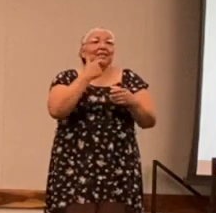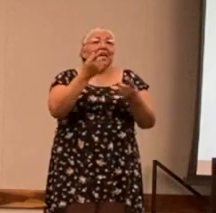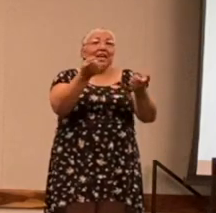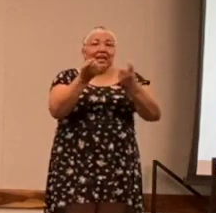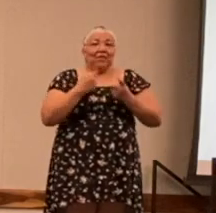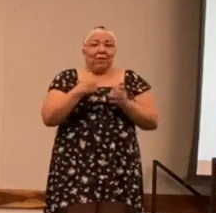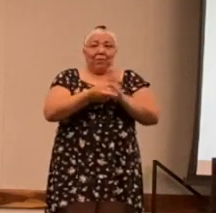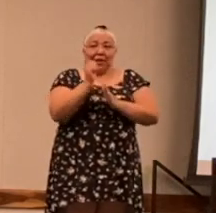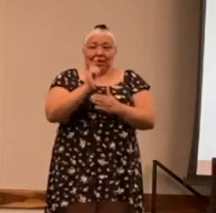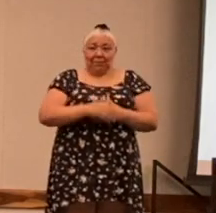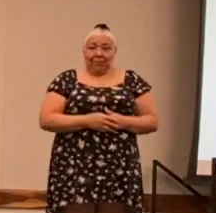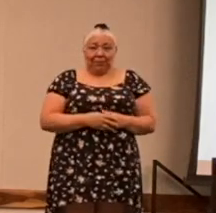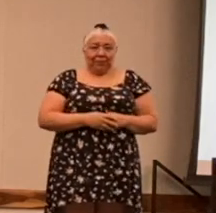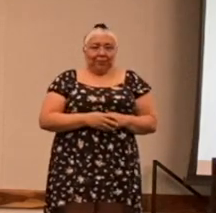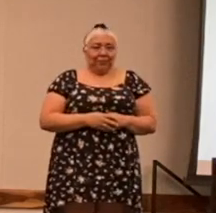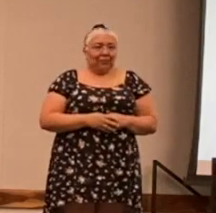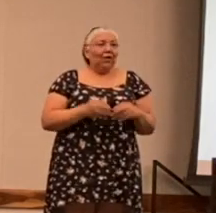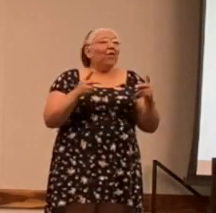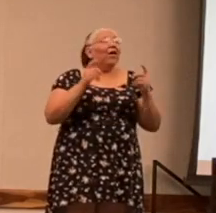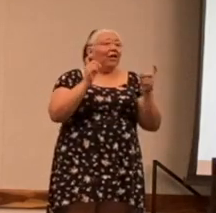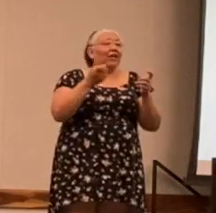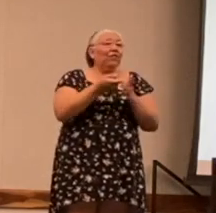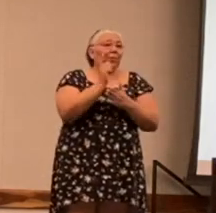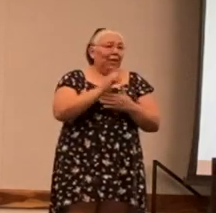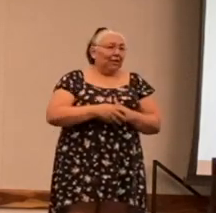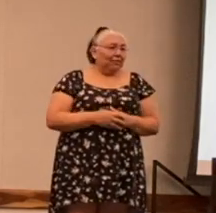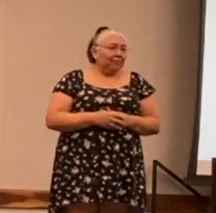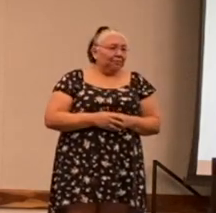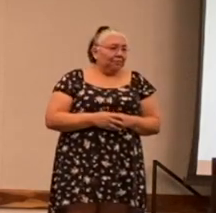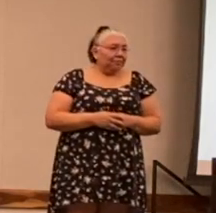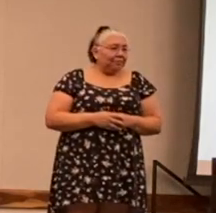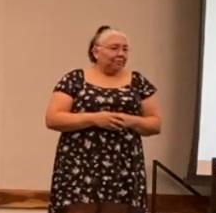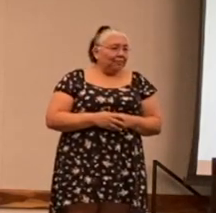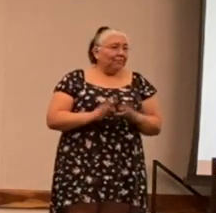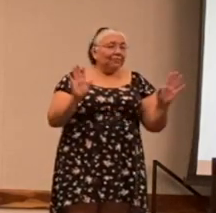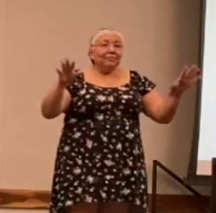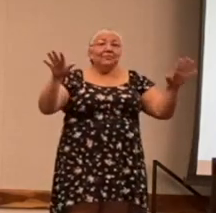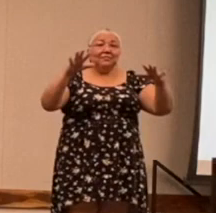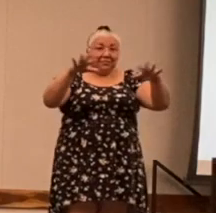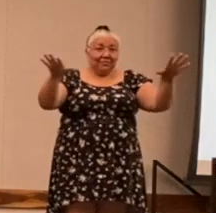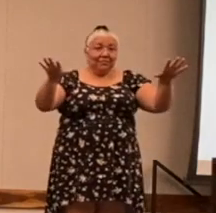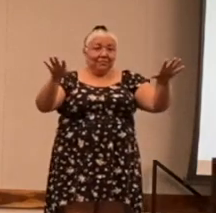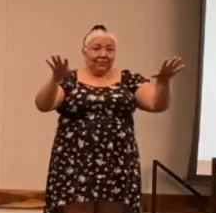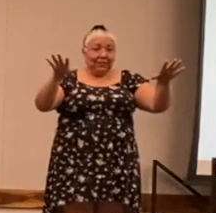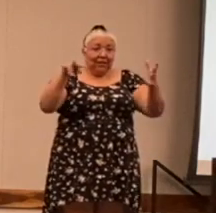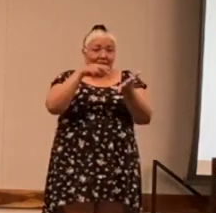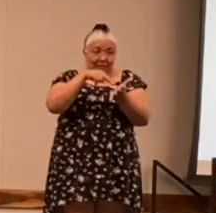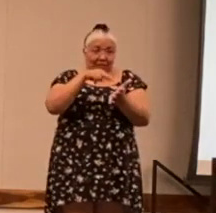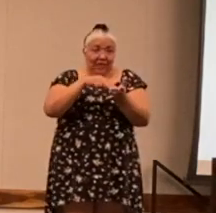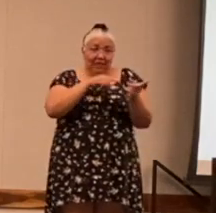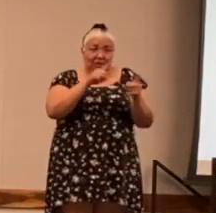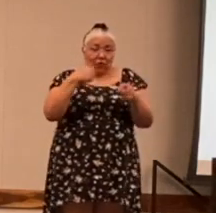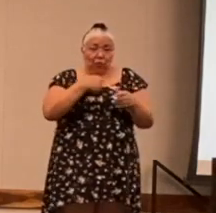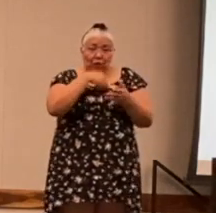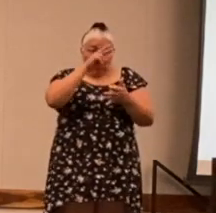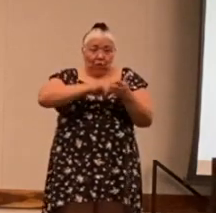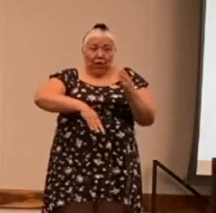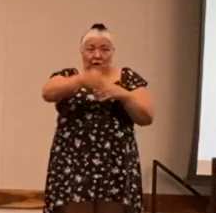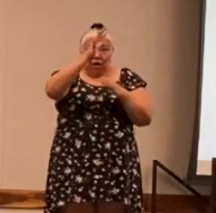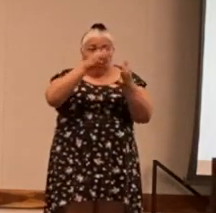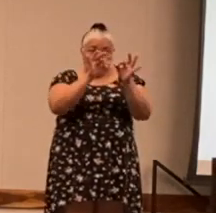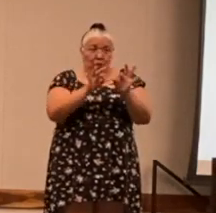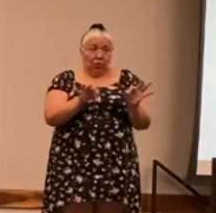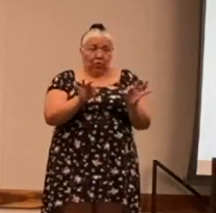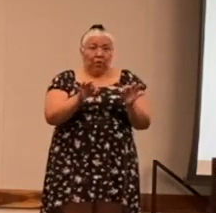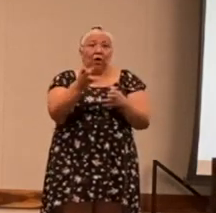minute. I'll give you a minute. All right? So let's stand as we read God's word. That's what we do to honor